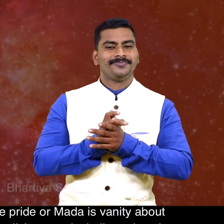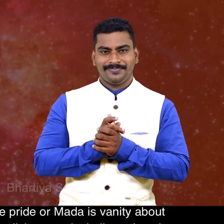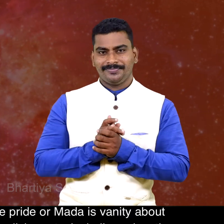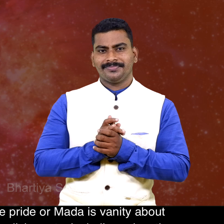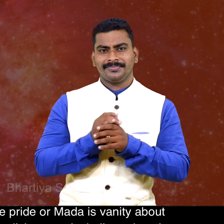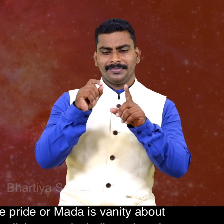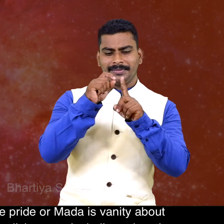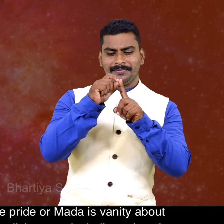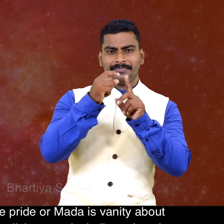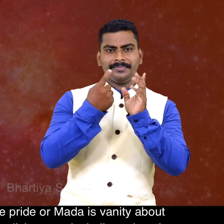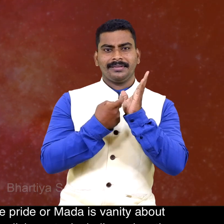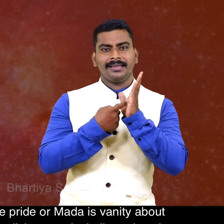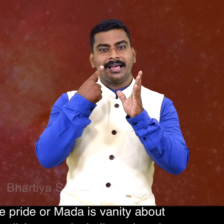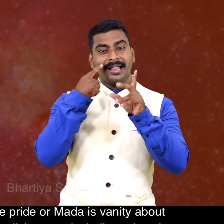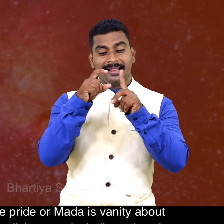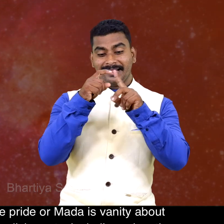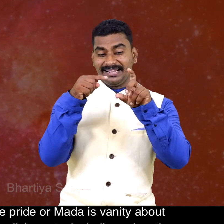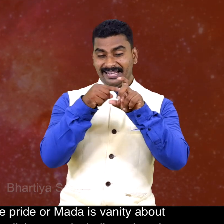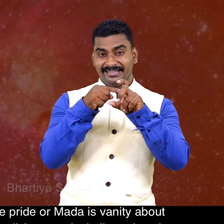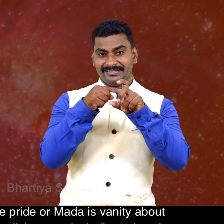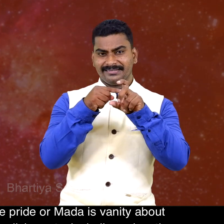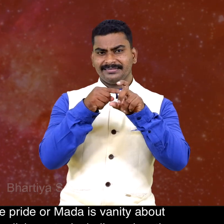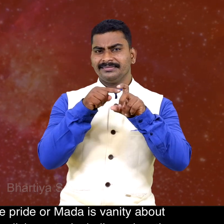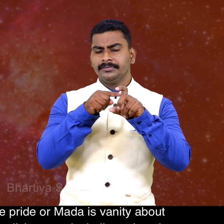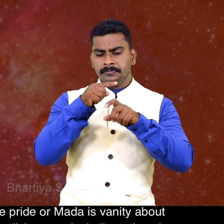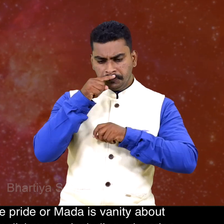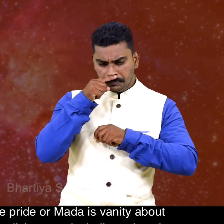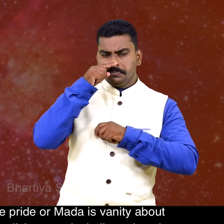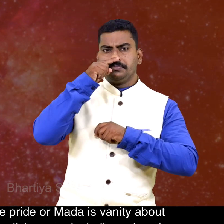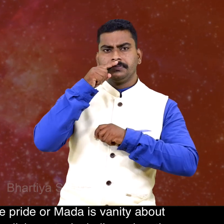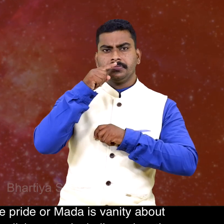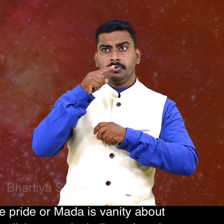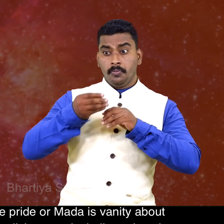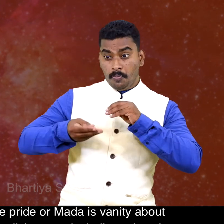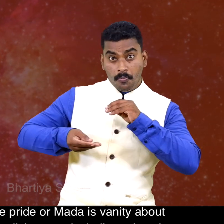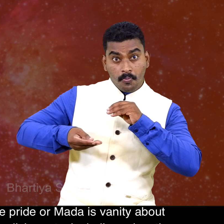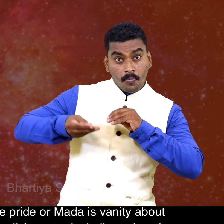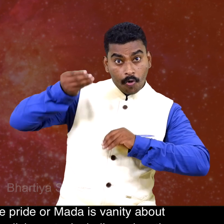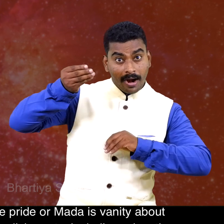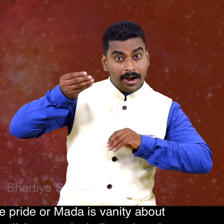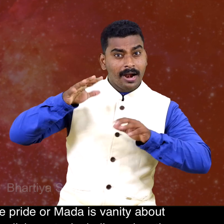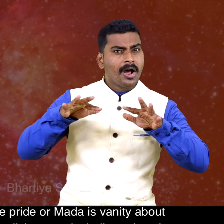Excessive pride or mother is vanity about one's own